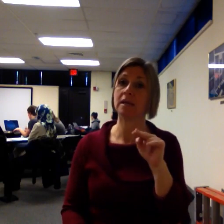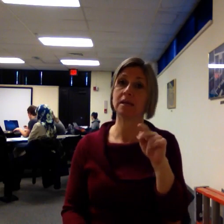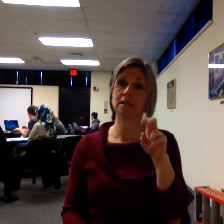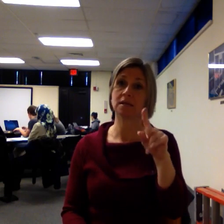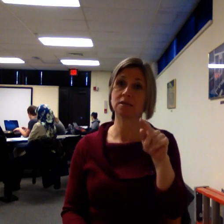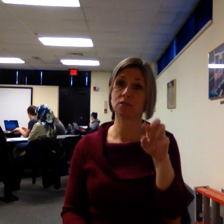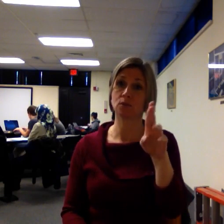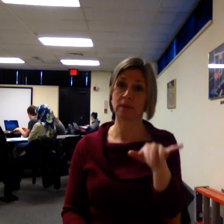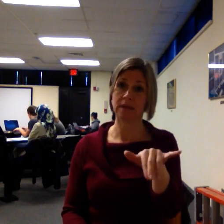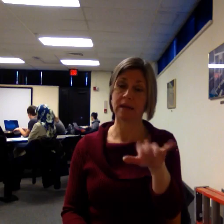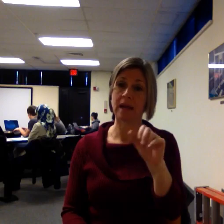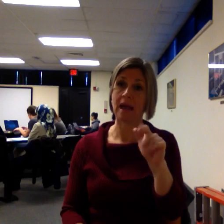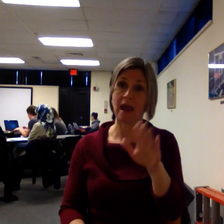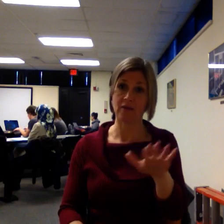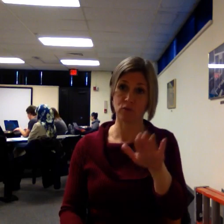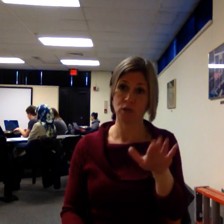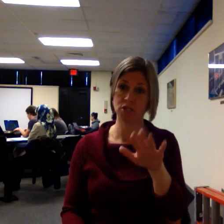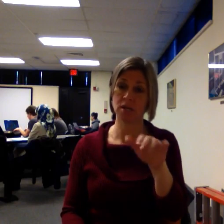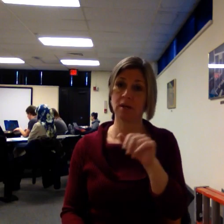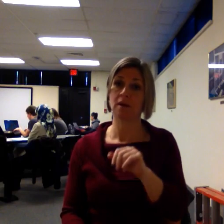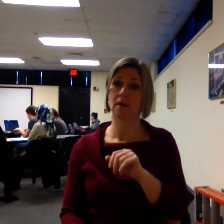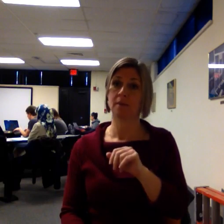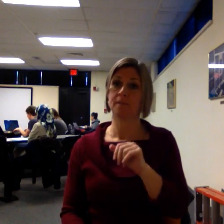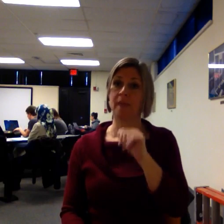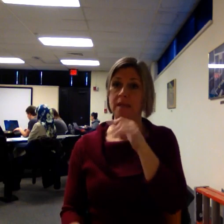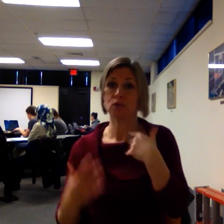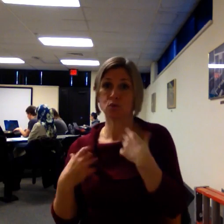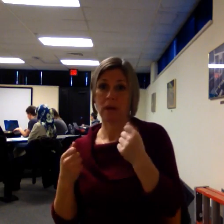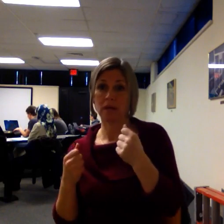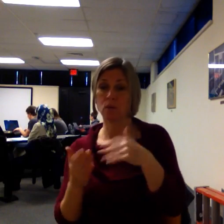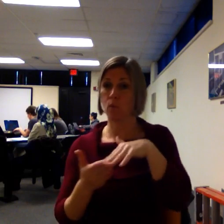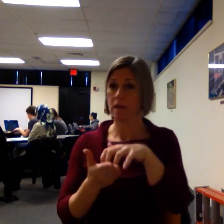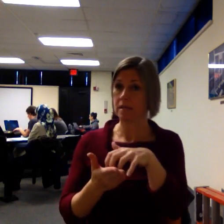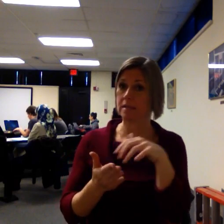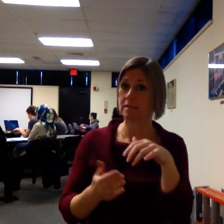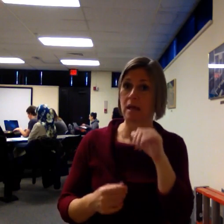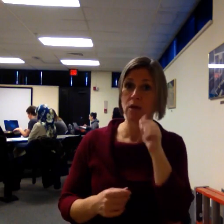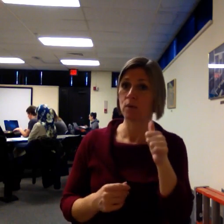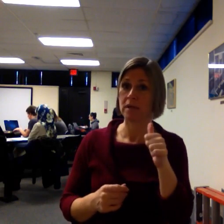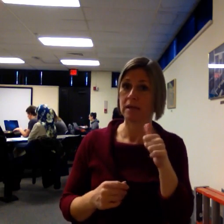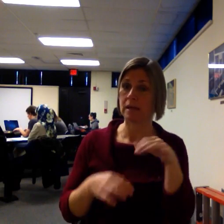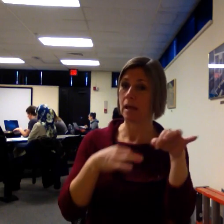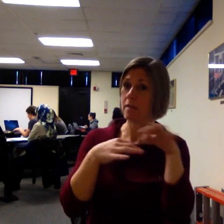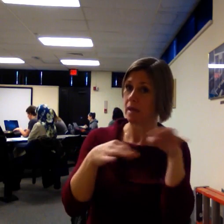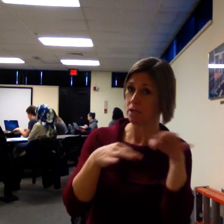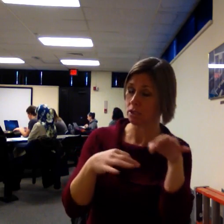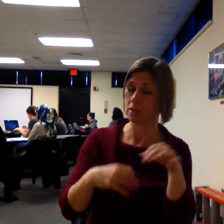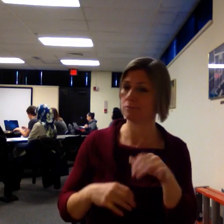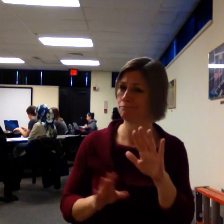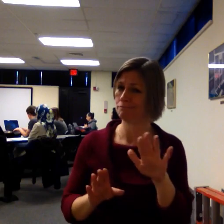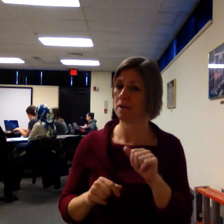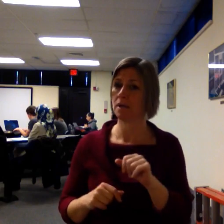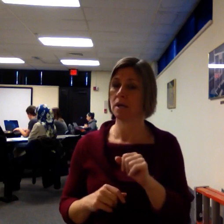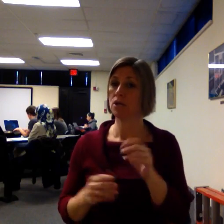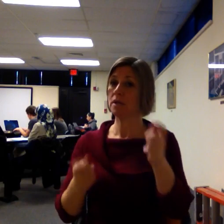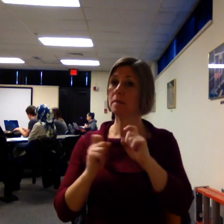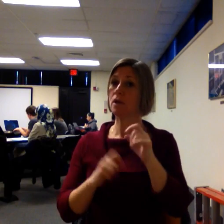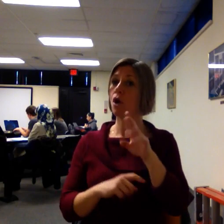or weakness. I don't need a dissertation. I don't need an explanation. That's all I need. You can give me your RMA sheet. In fact, that'll do